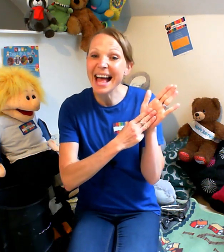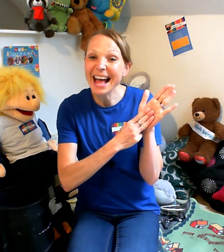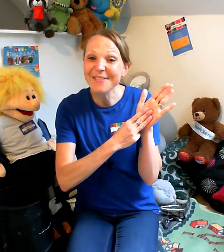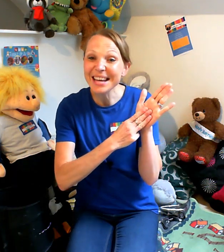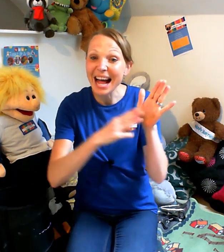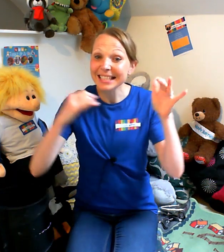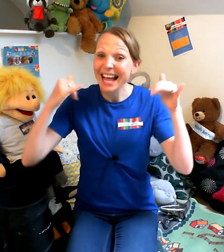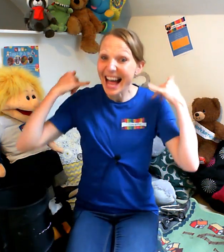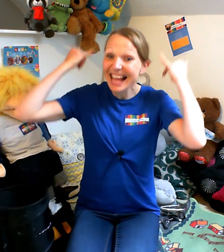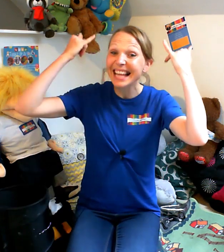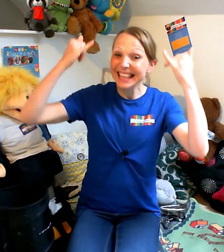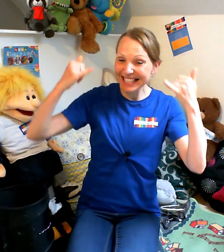Mary had a